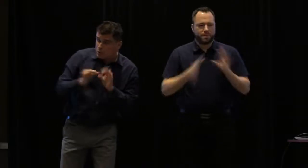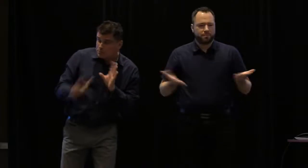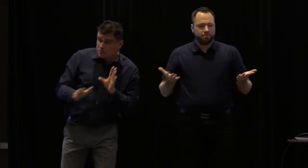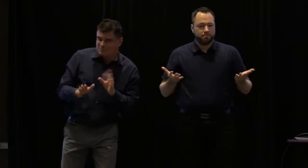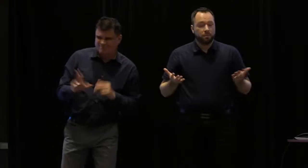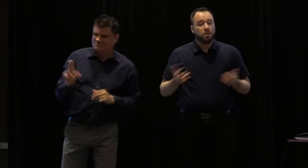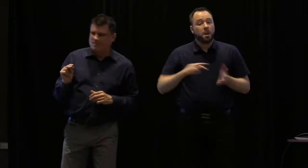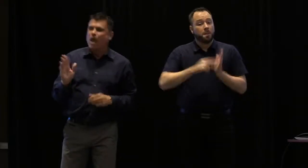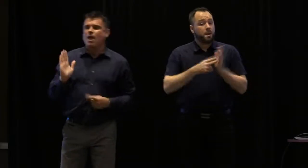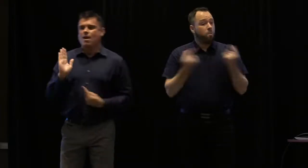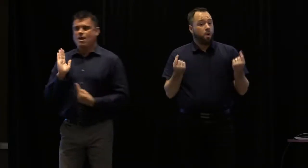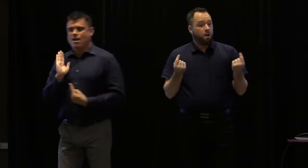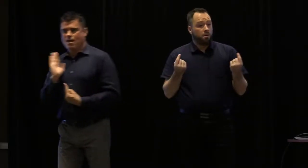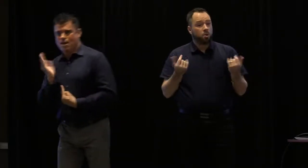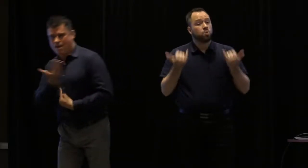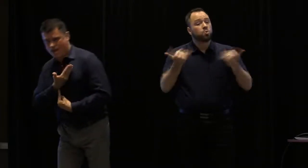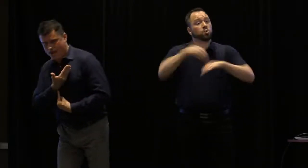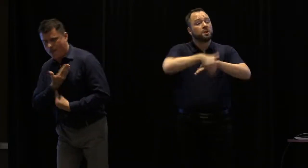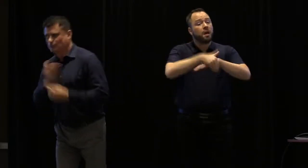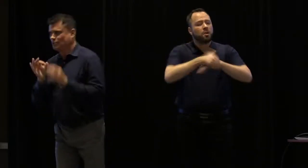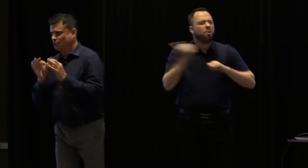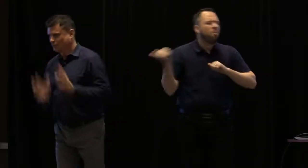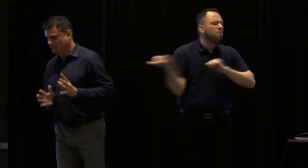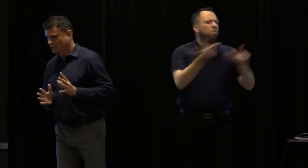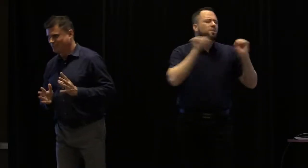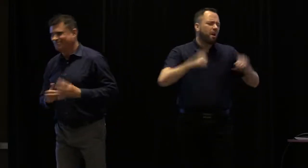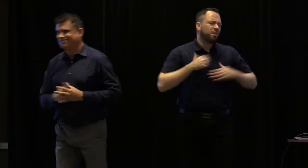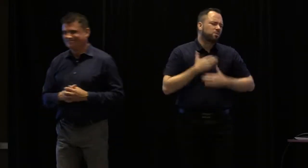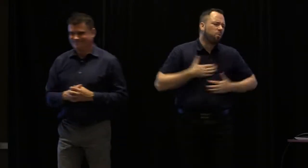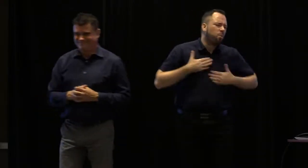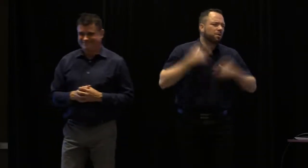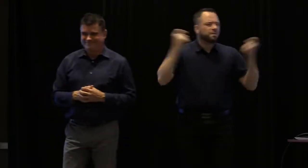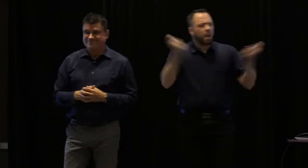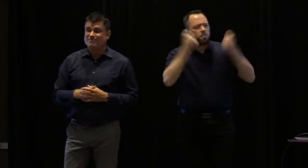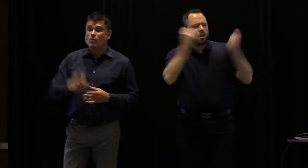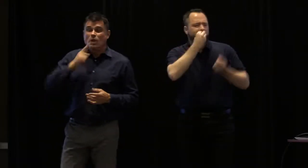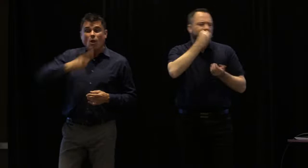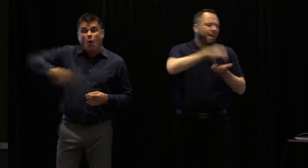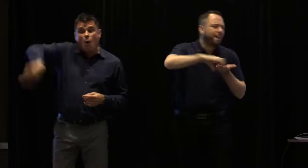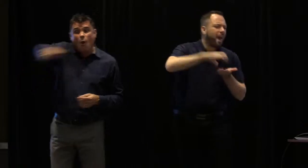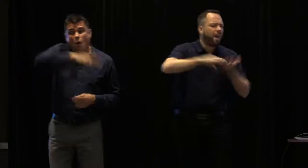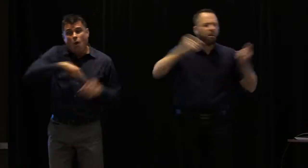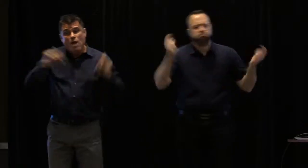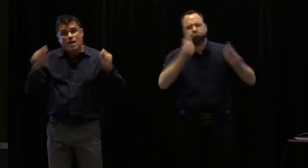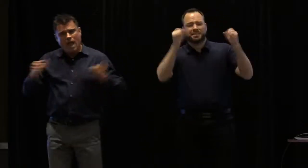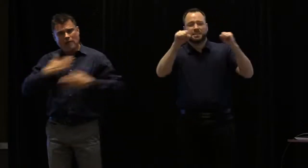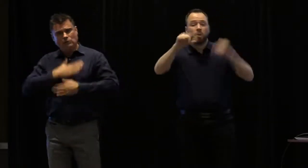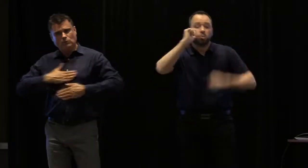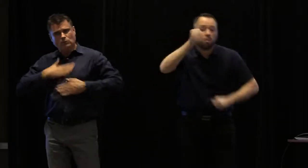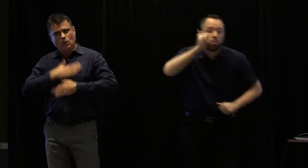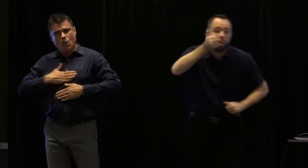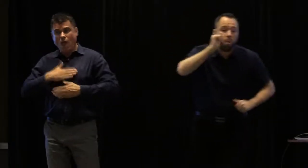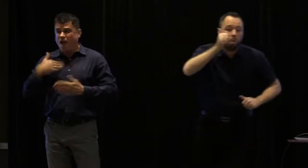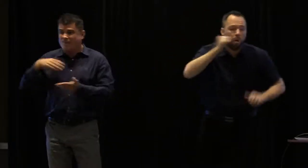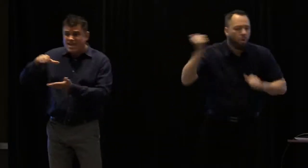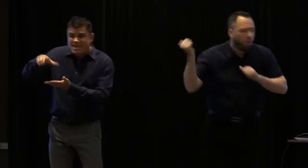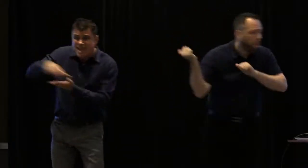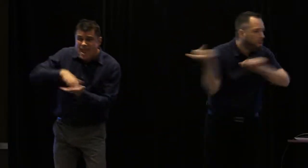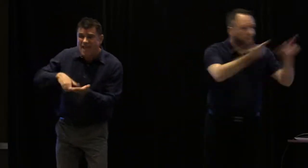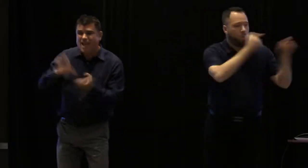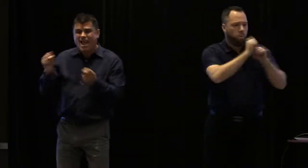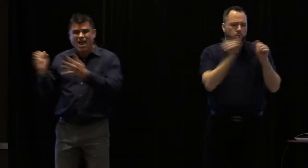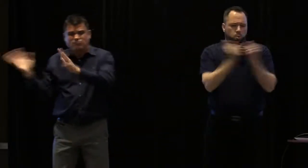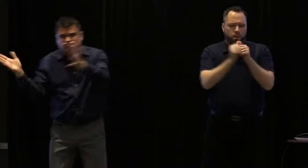my interpreter. They're all our interpreters. And so tonight, I hope that we can all enjoy the celebration, eat